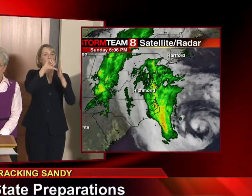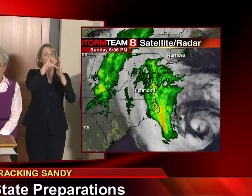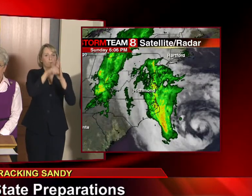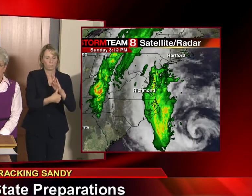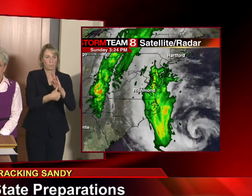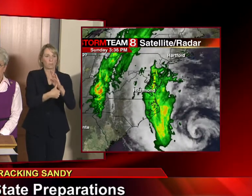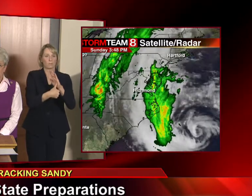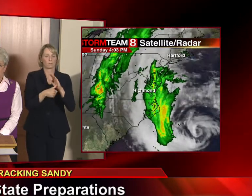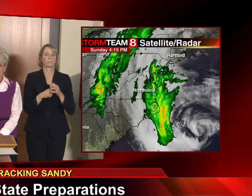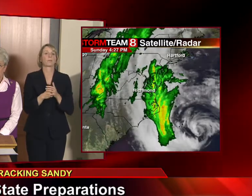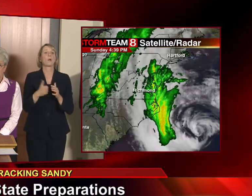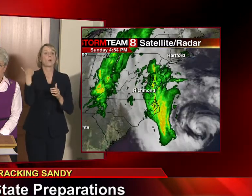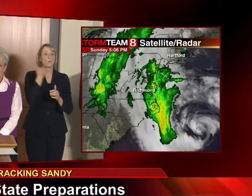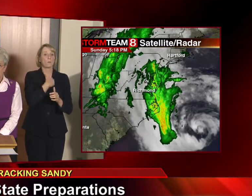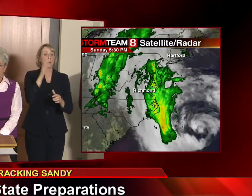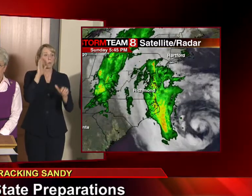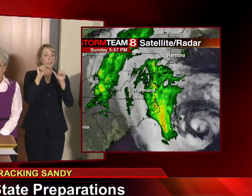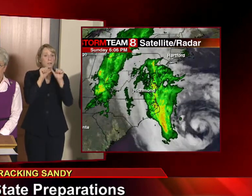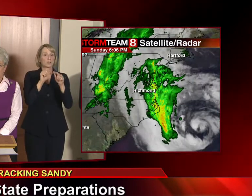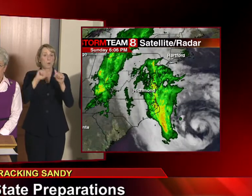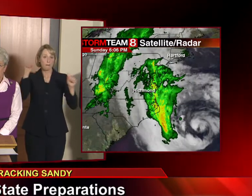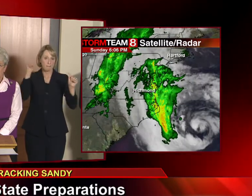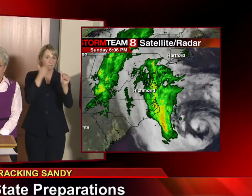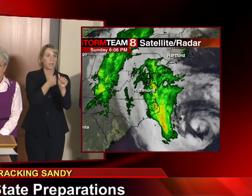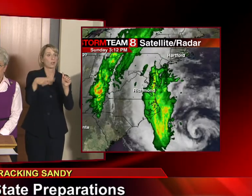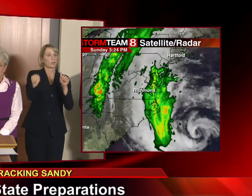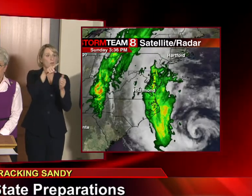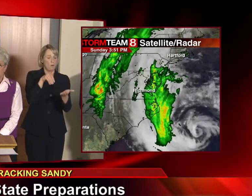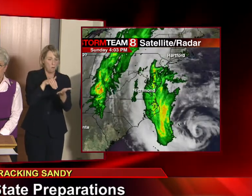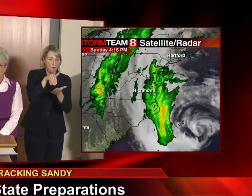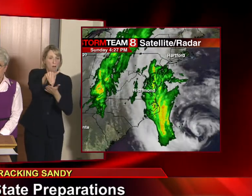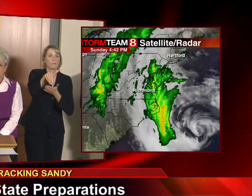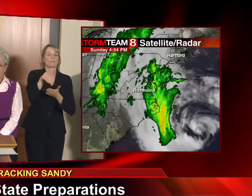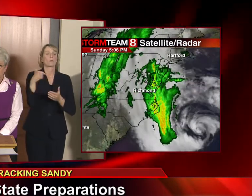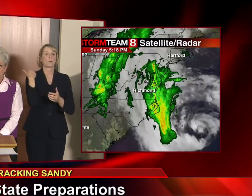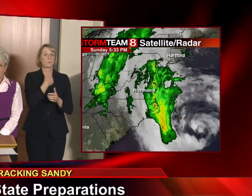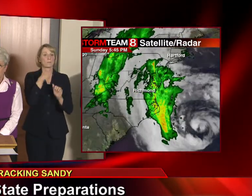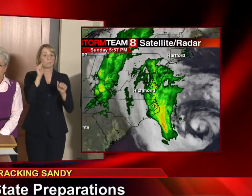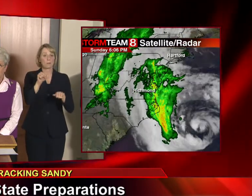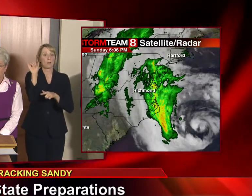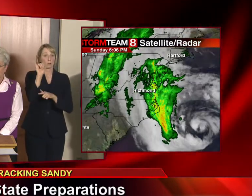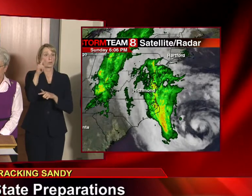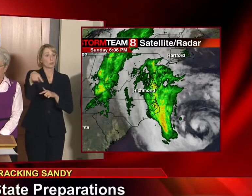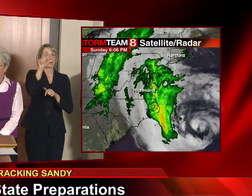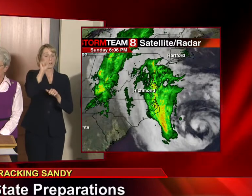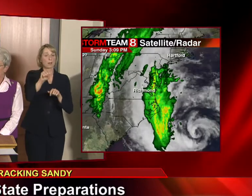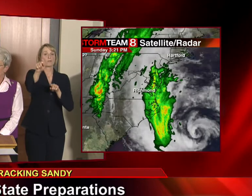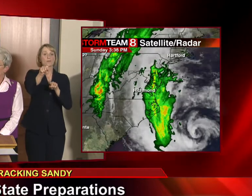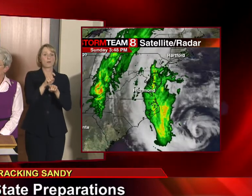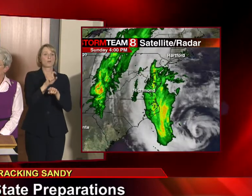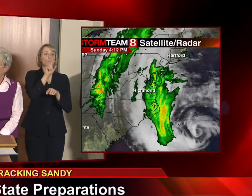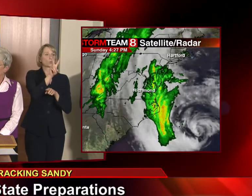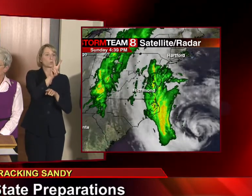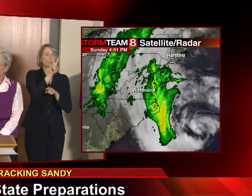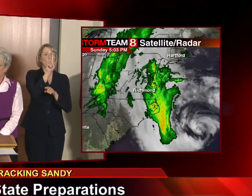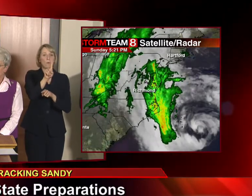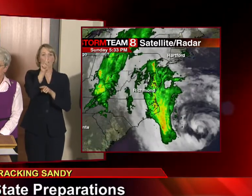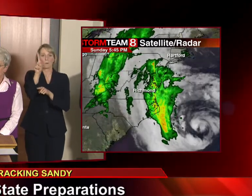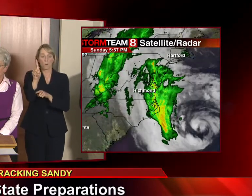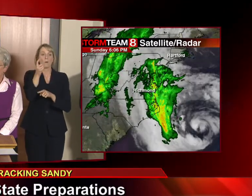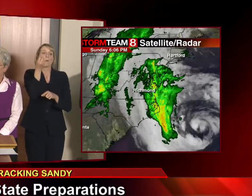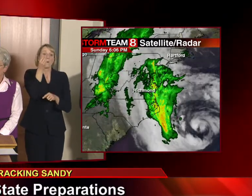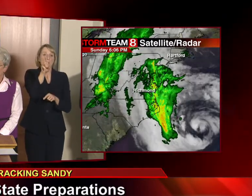storm approaches. We will continue to update you as often as we can. You can also call 211 or